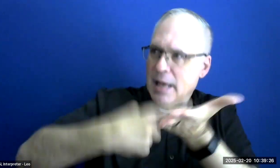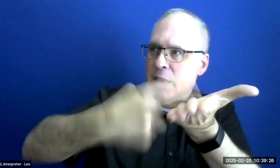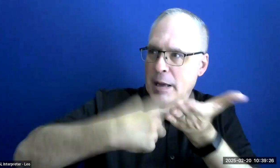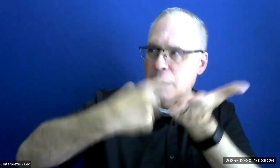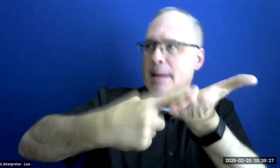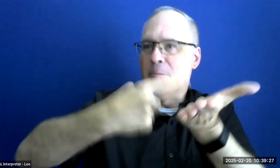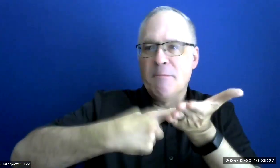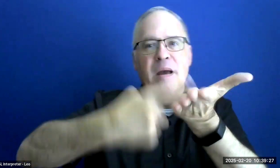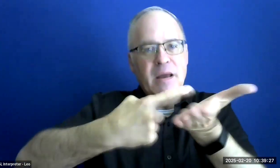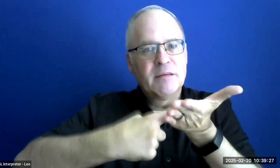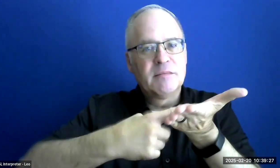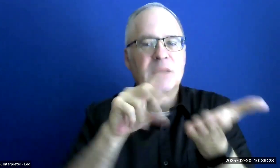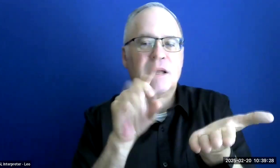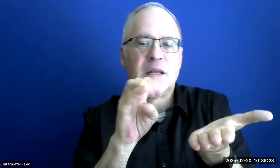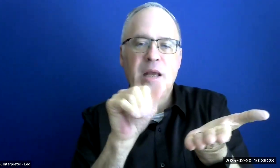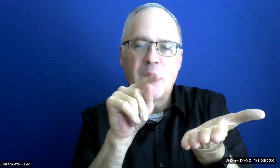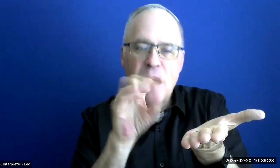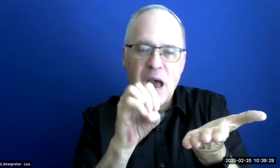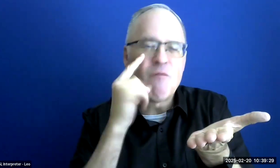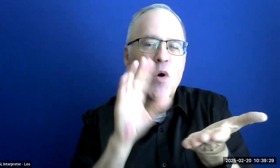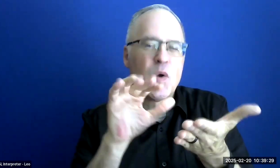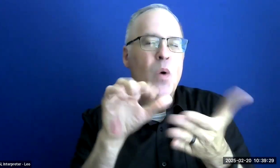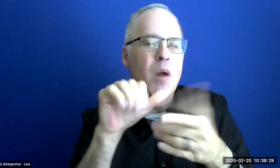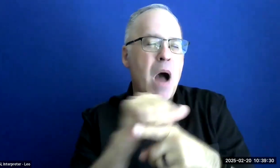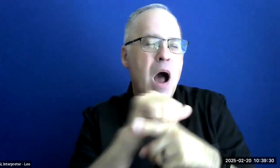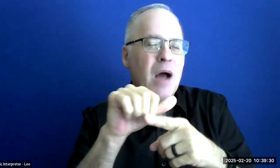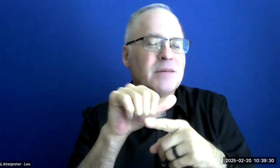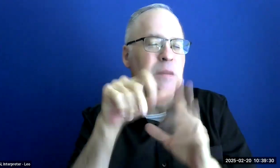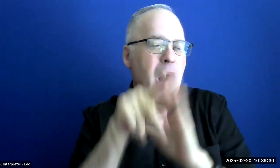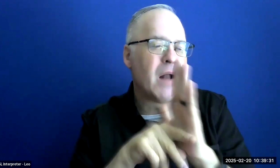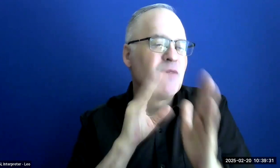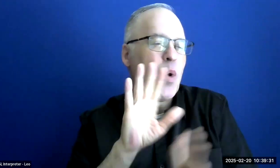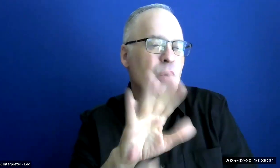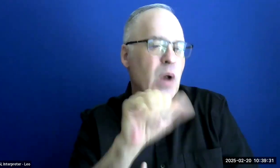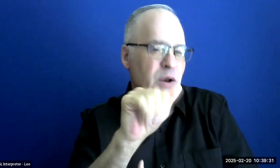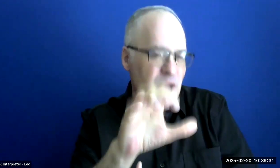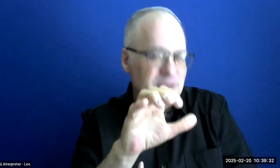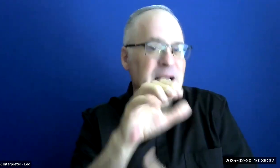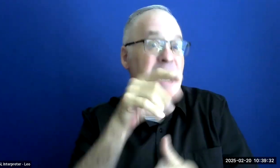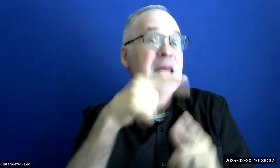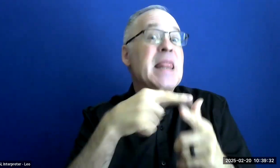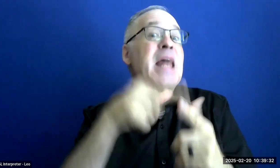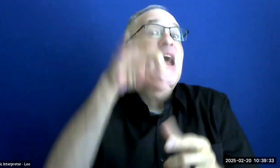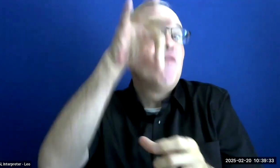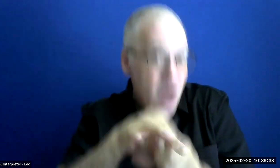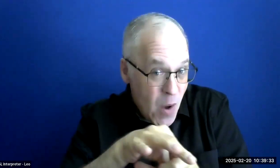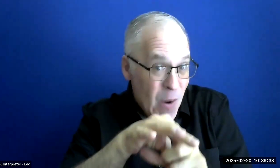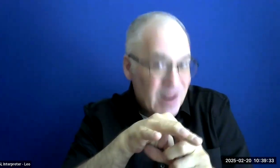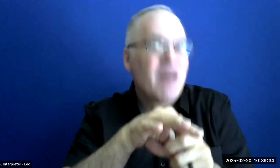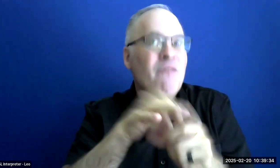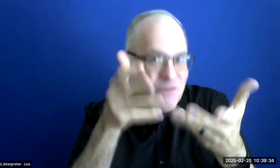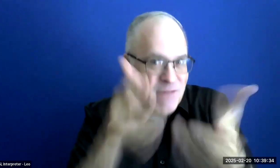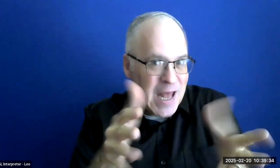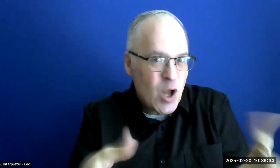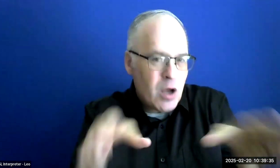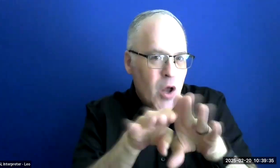the debating policies and practices of your annual conference. The vote will be taken and will be closed. The